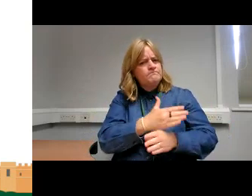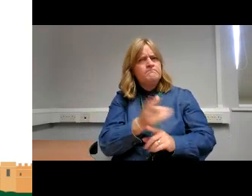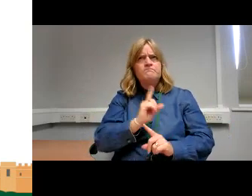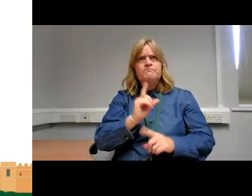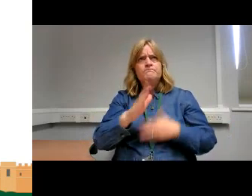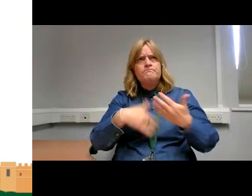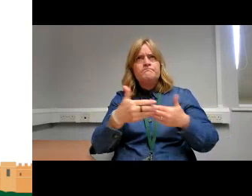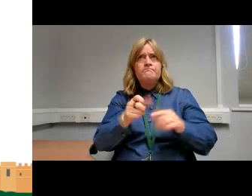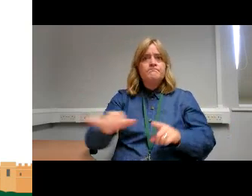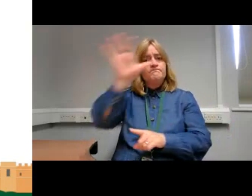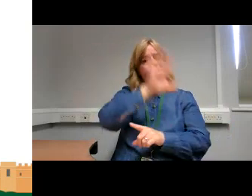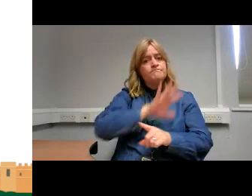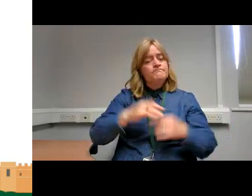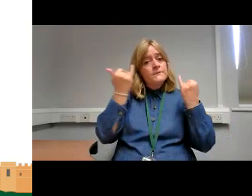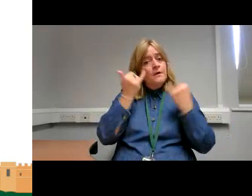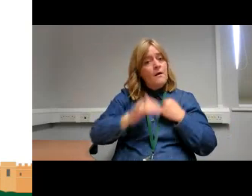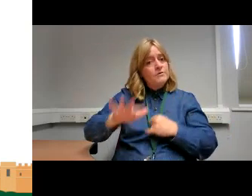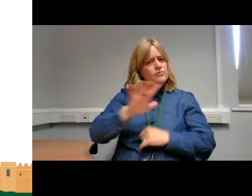across Derbyshire.